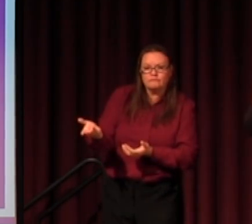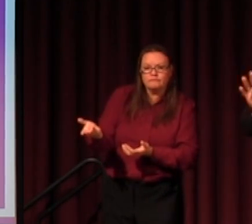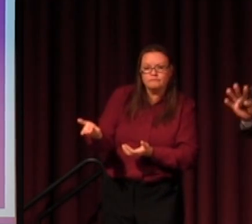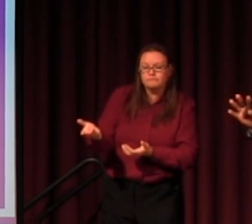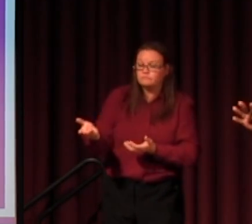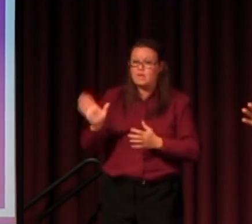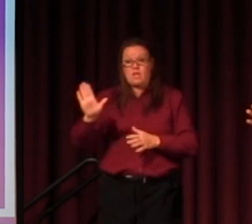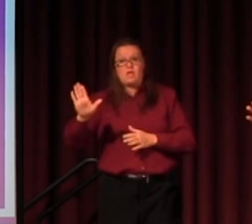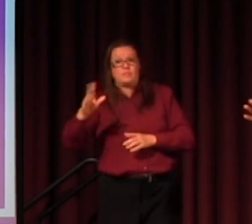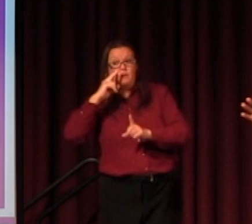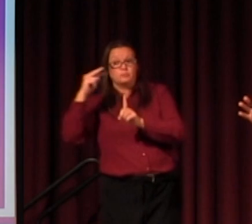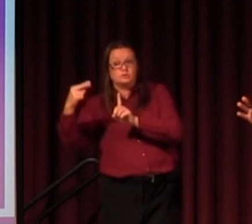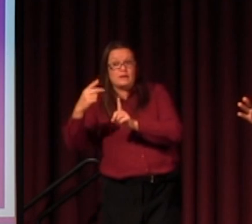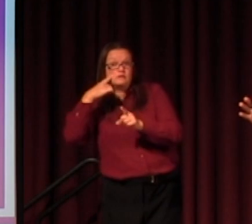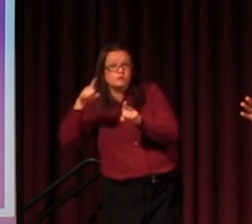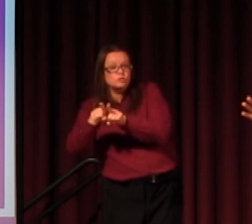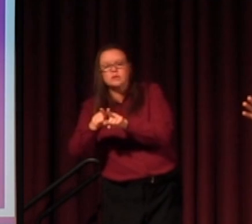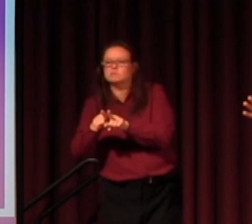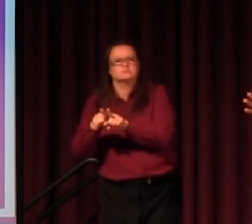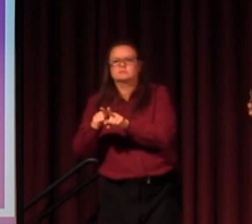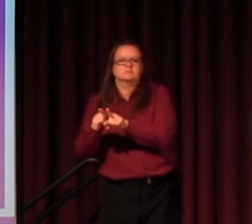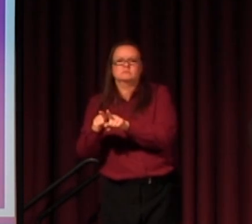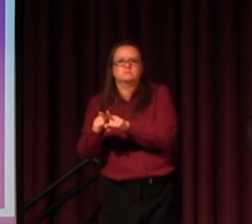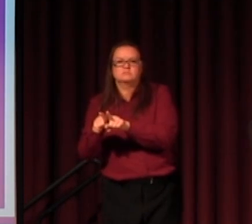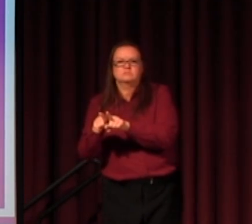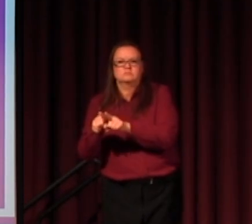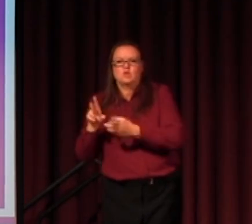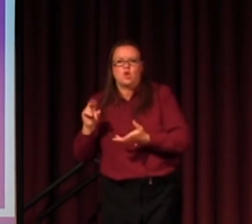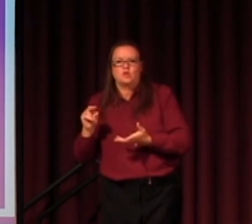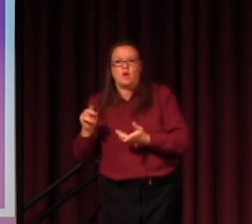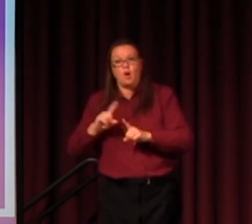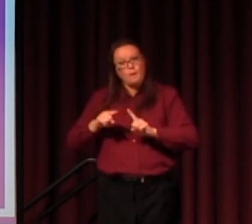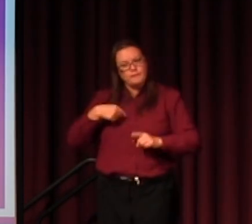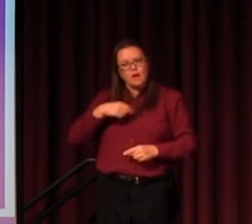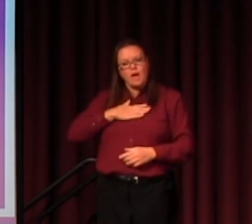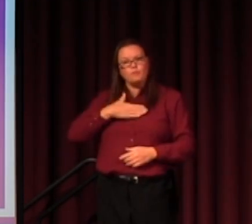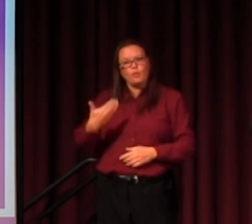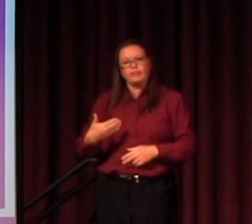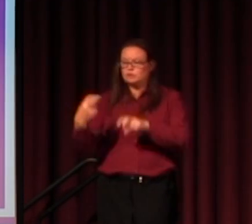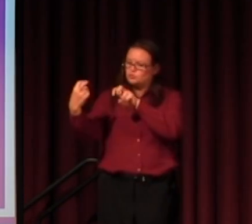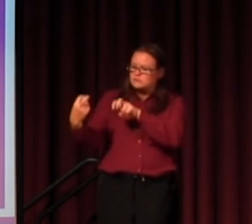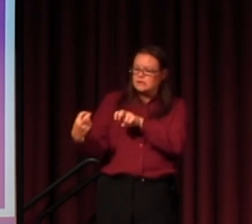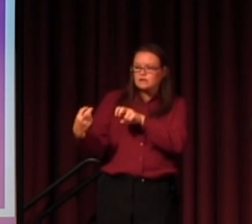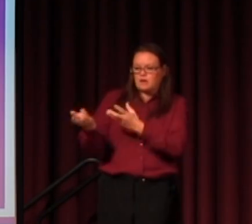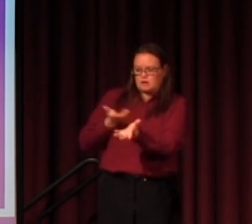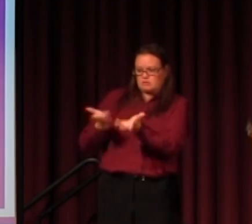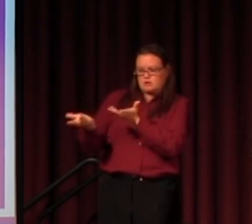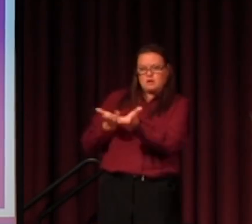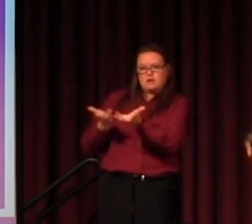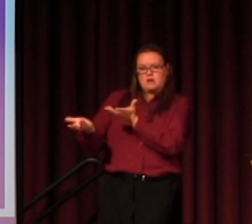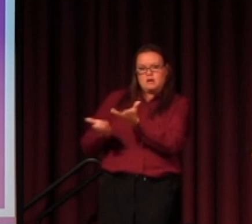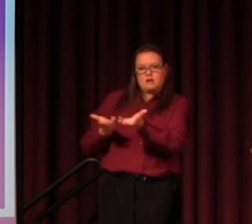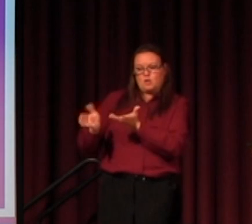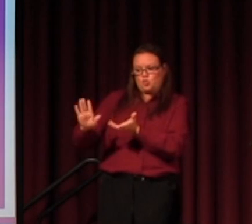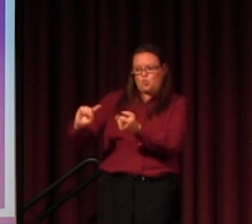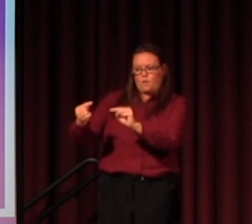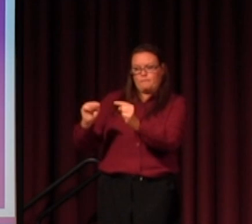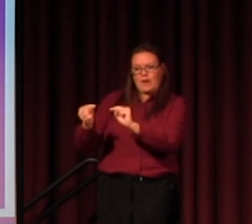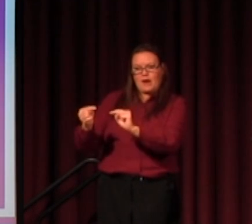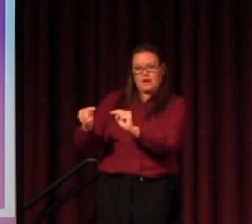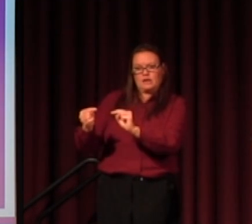I don't agree with them, but I'm willing to sit in the heat of it to help them figure out how to get out of the pain.